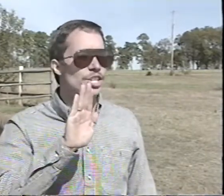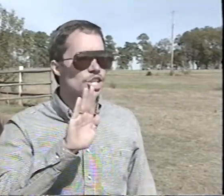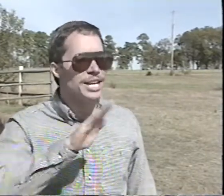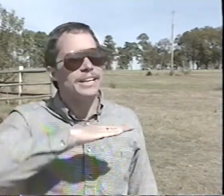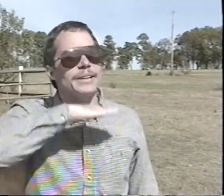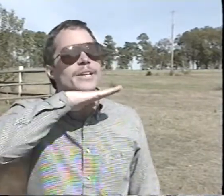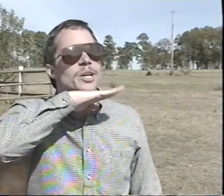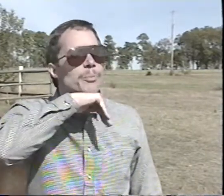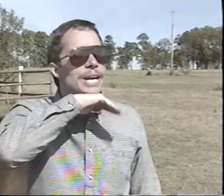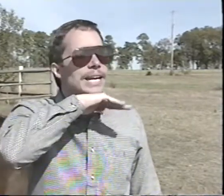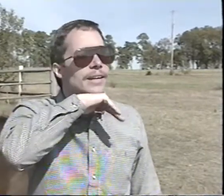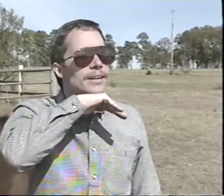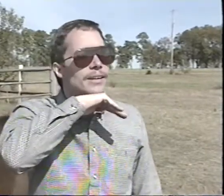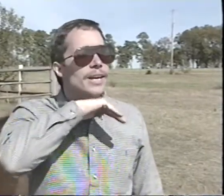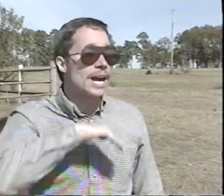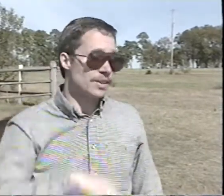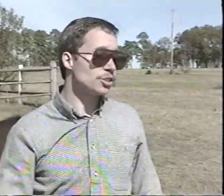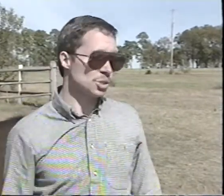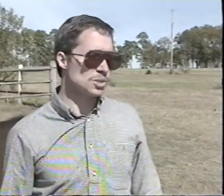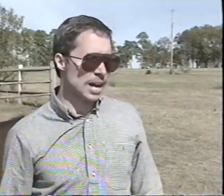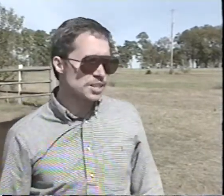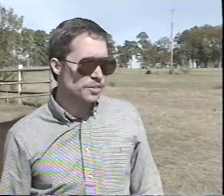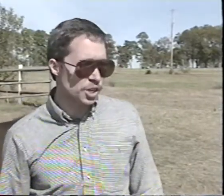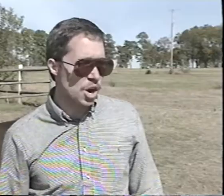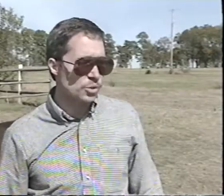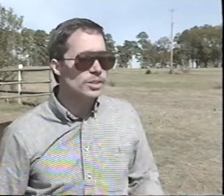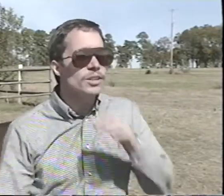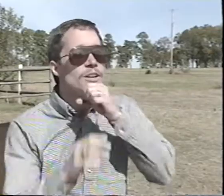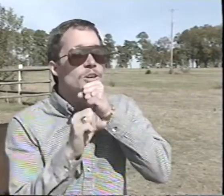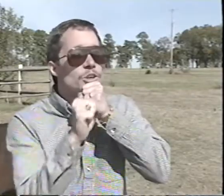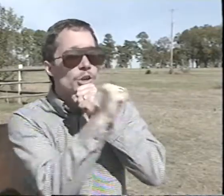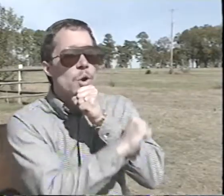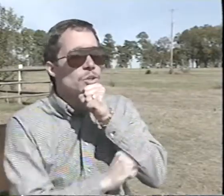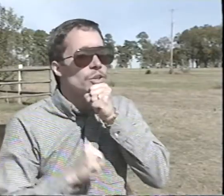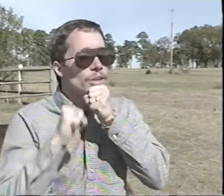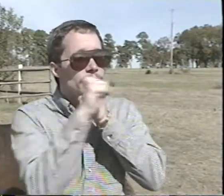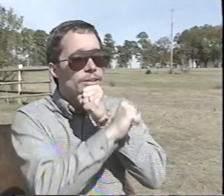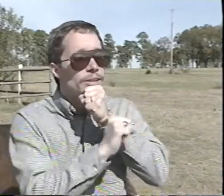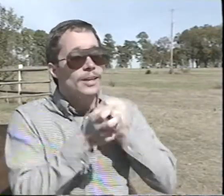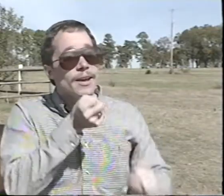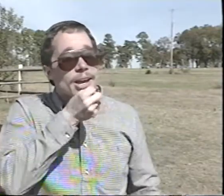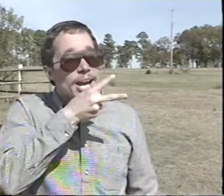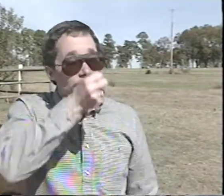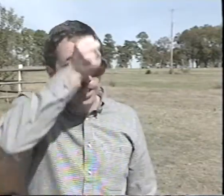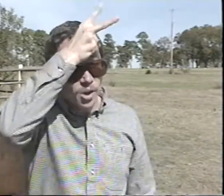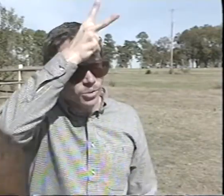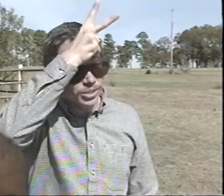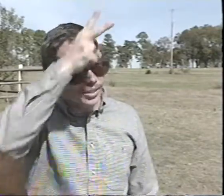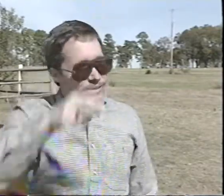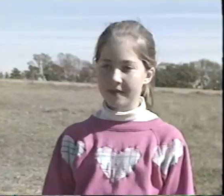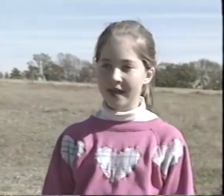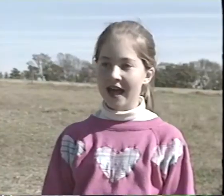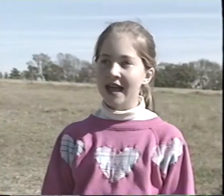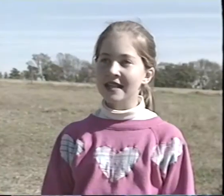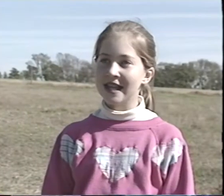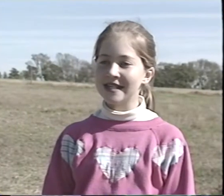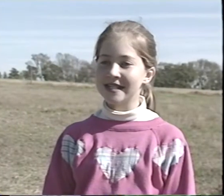chin. Pig. And there are 2 signs for goat. Goat and goat. Let's